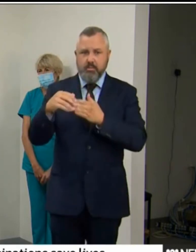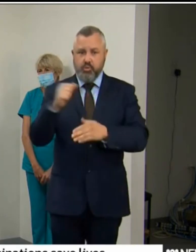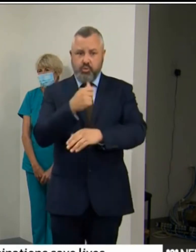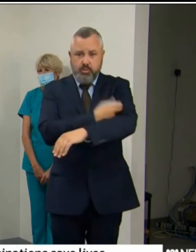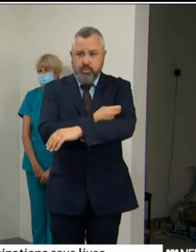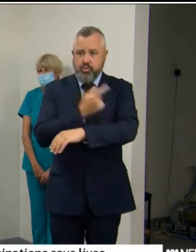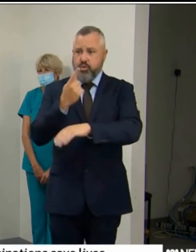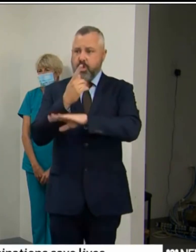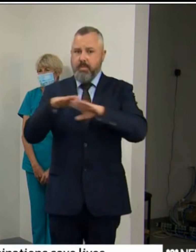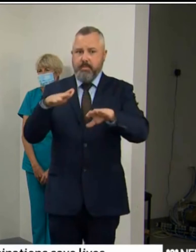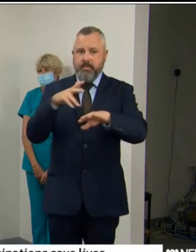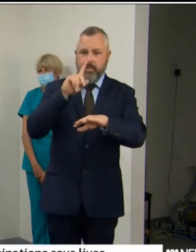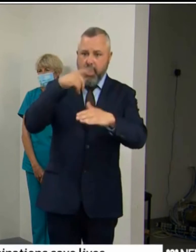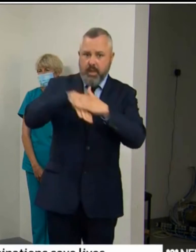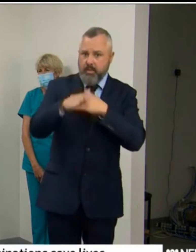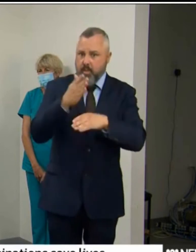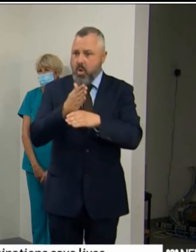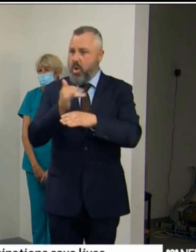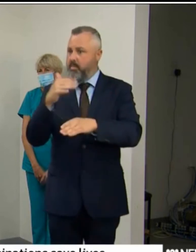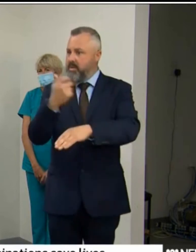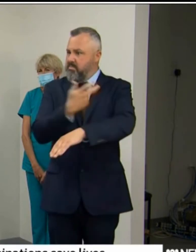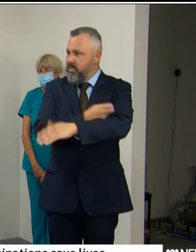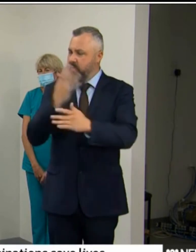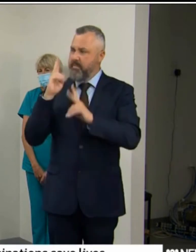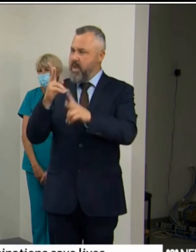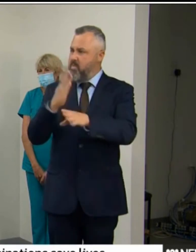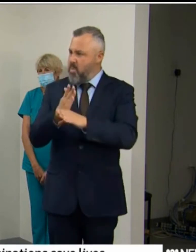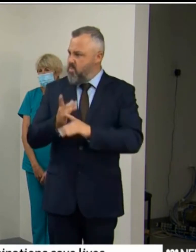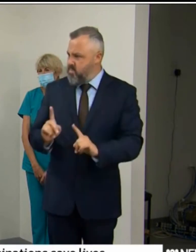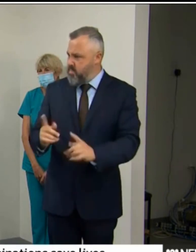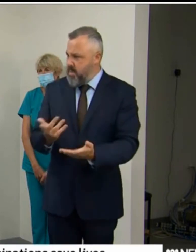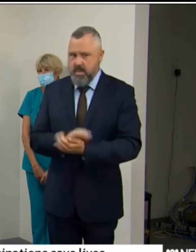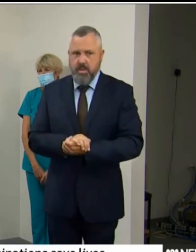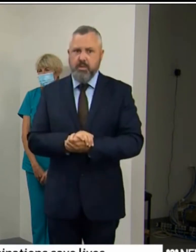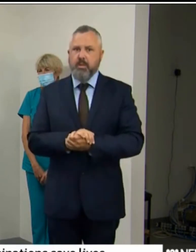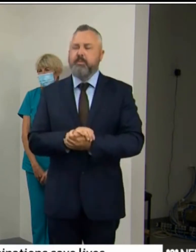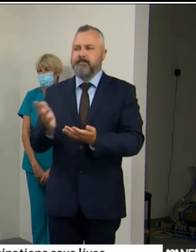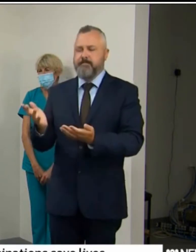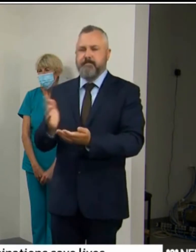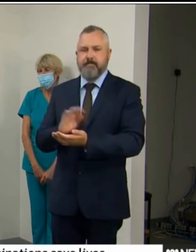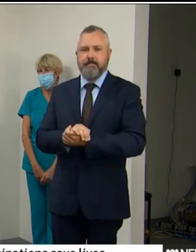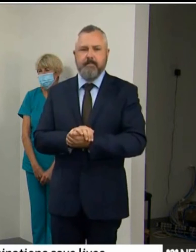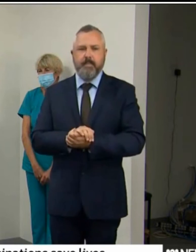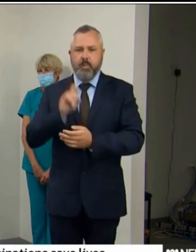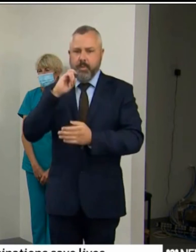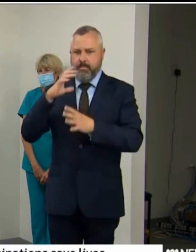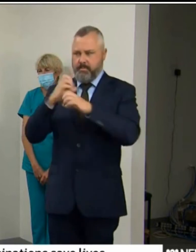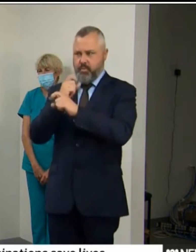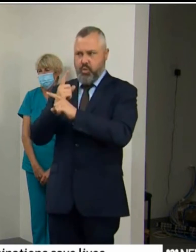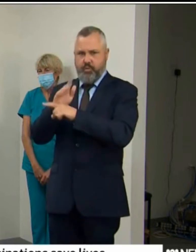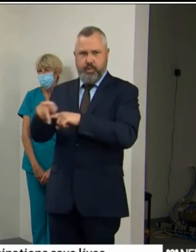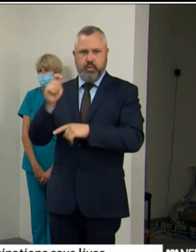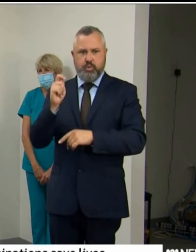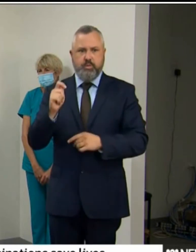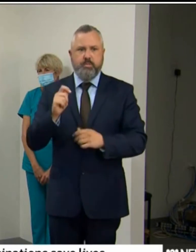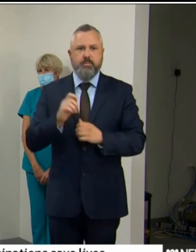work towards a bit of a guideline or some clarity? Yes. So I'll make a brief point on that, and then obviously invite Brendan,